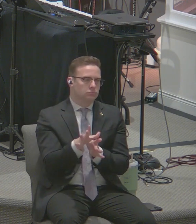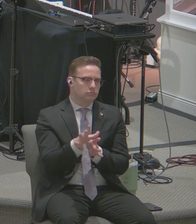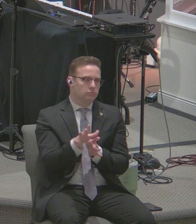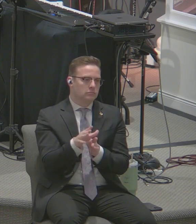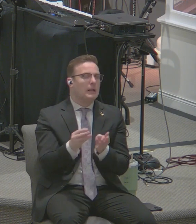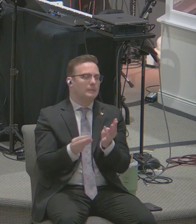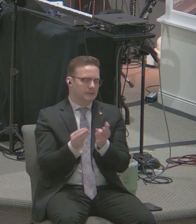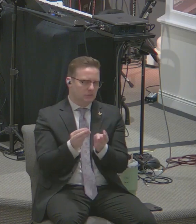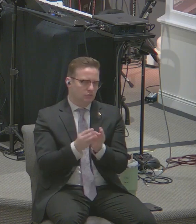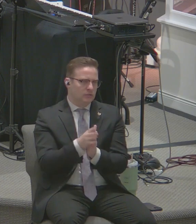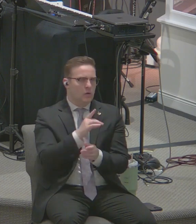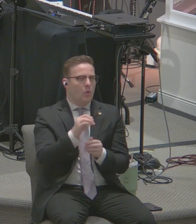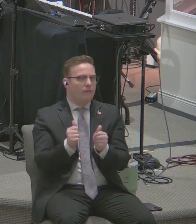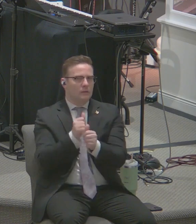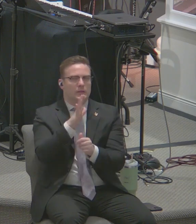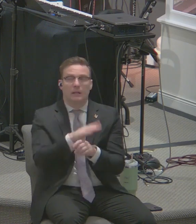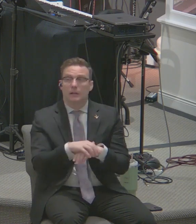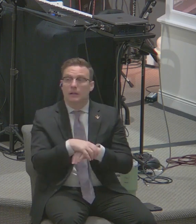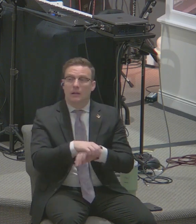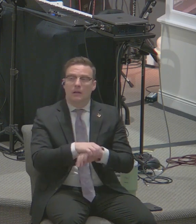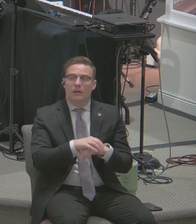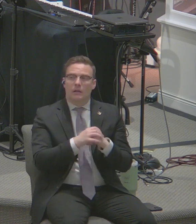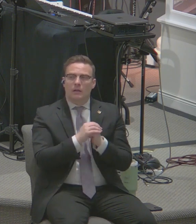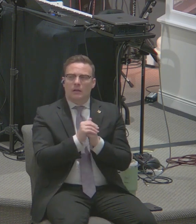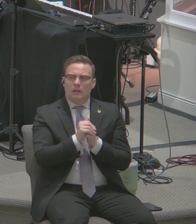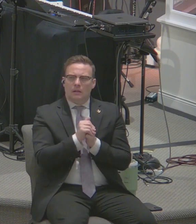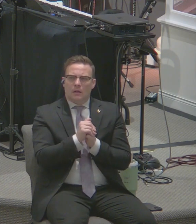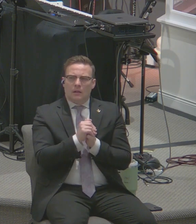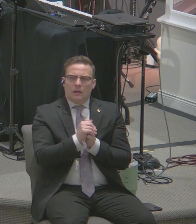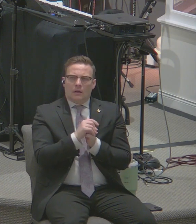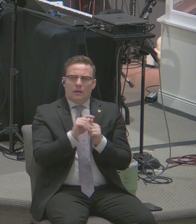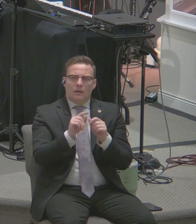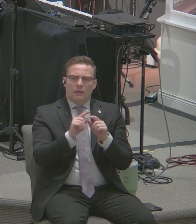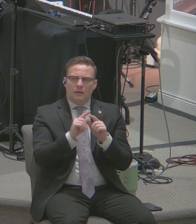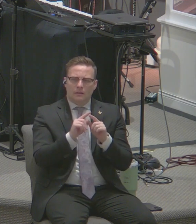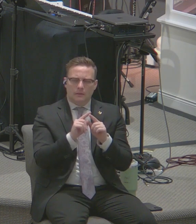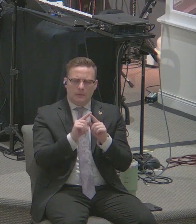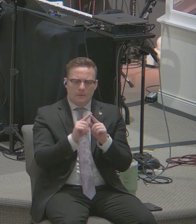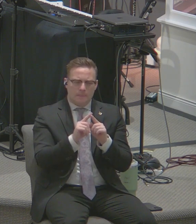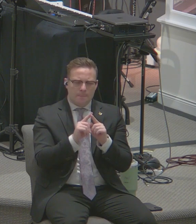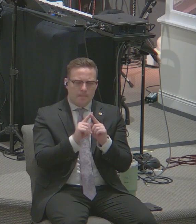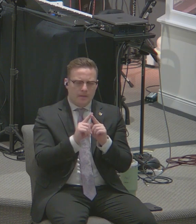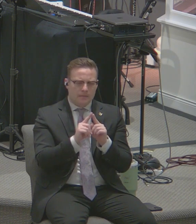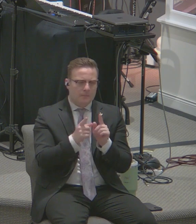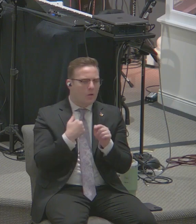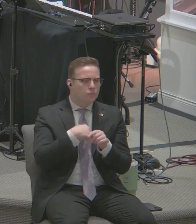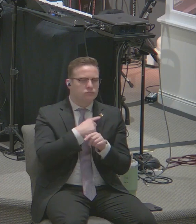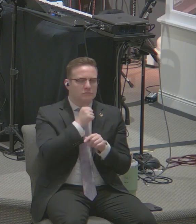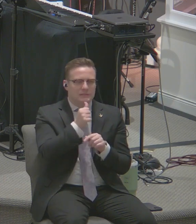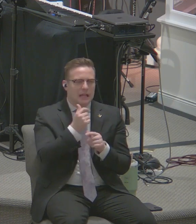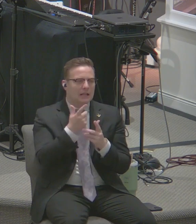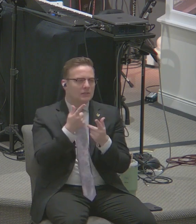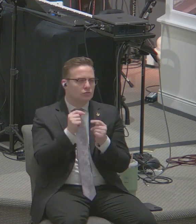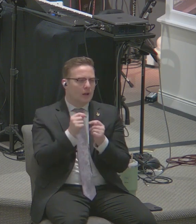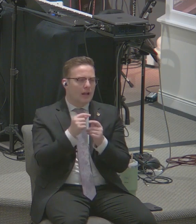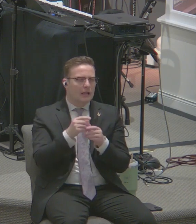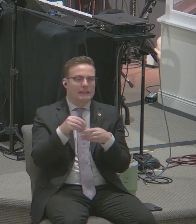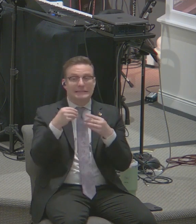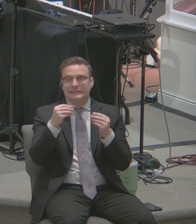But willingly, as God would have you, not for shameful gain. That means we're not selling books out there for